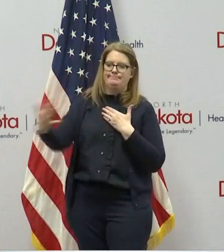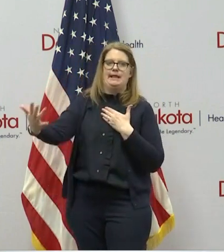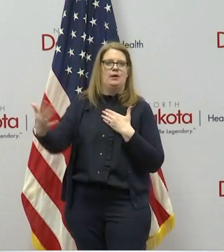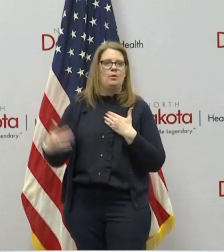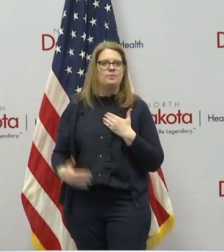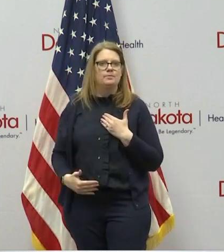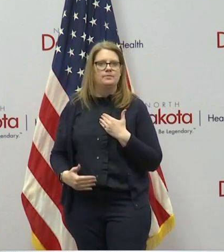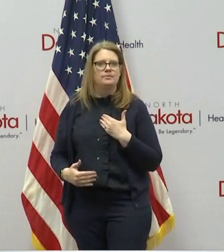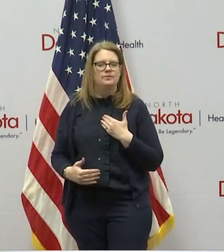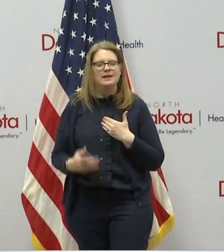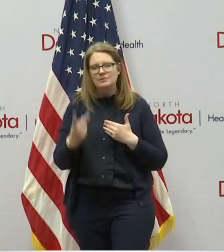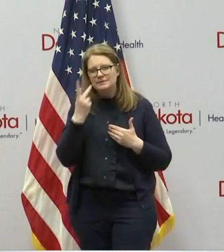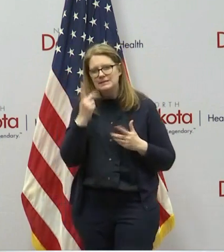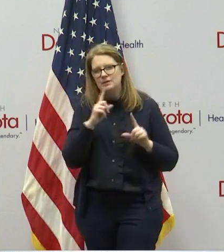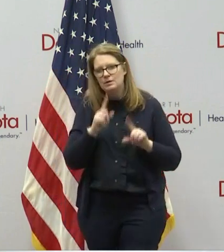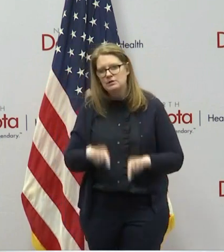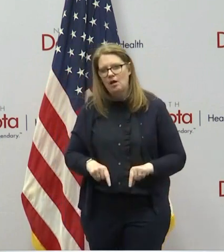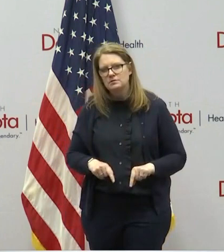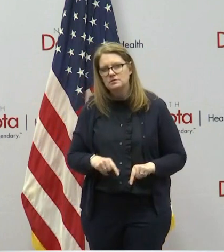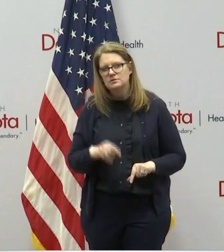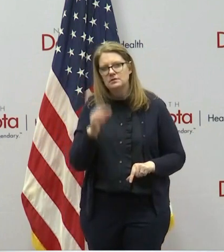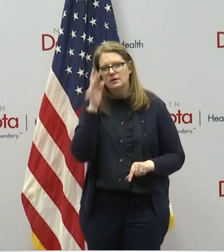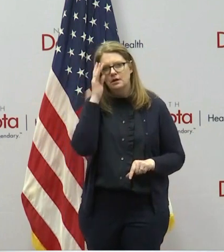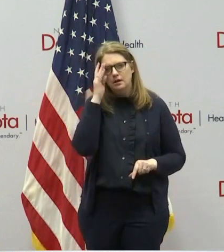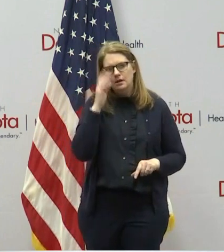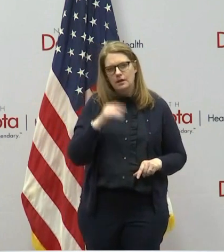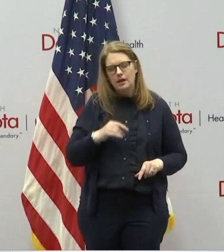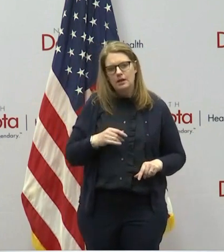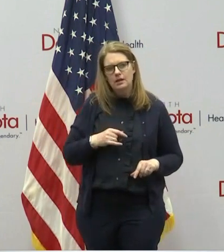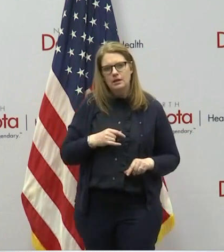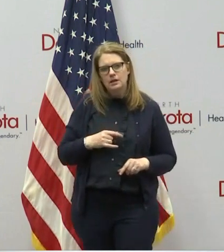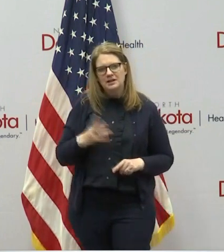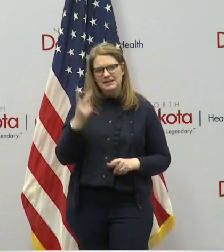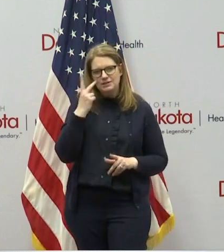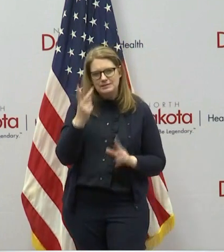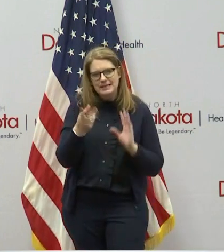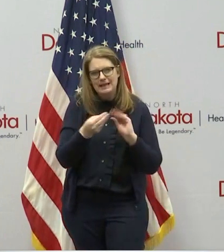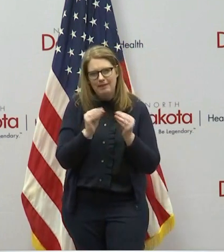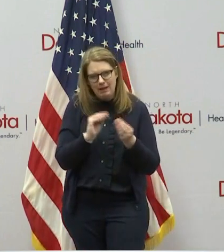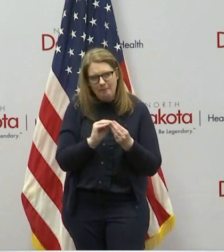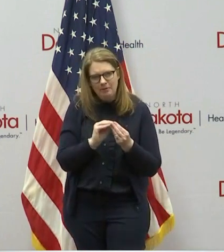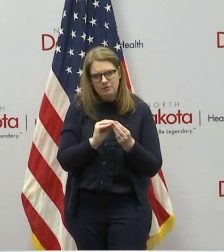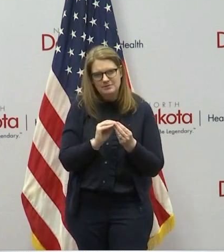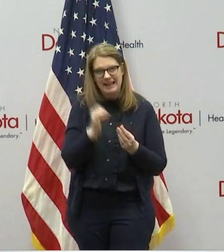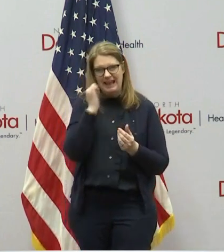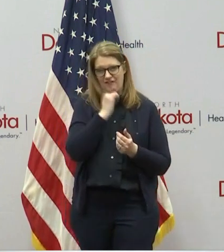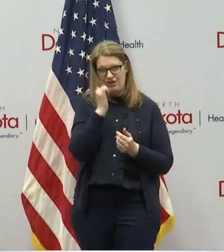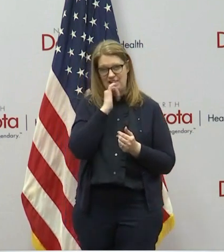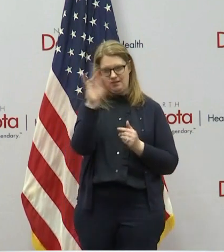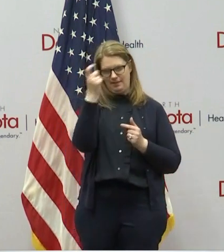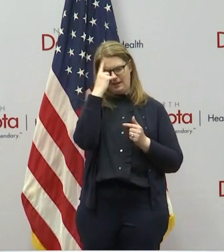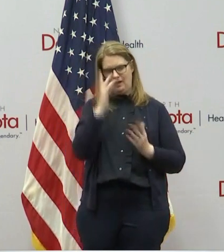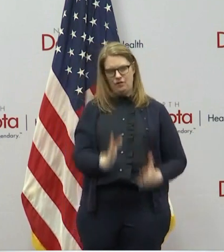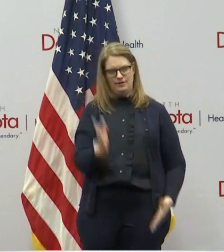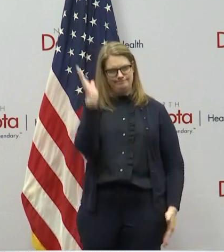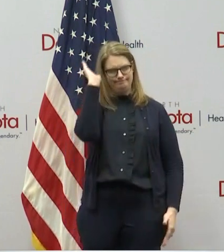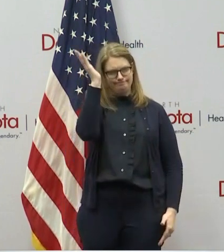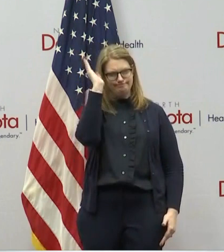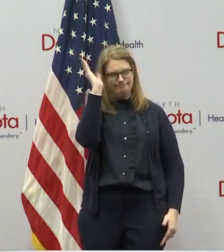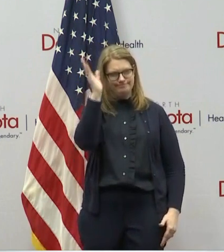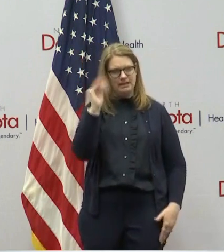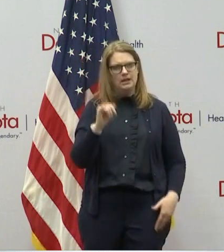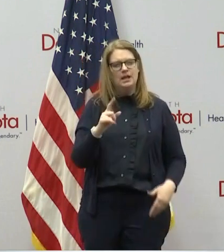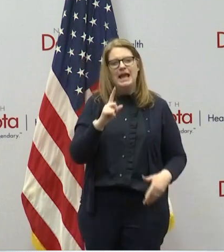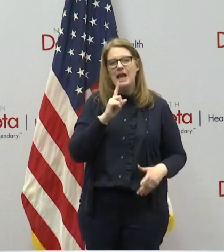seen the results of that. You see it in the numbers that the governor presents every day. The importance of